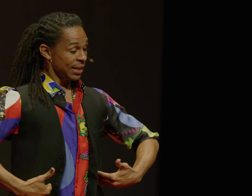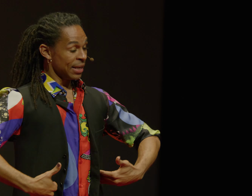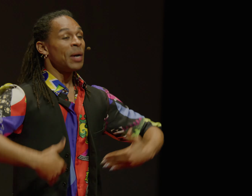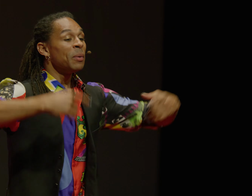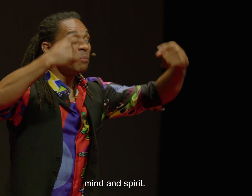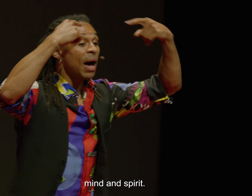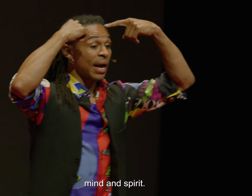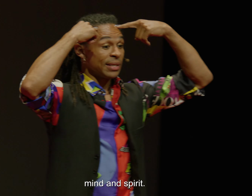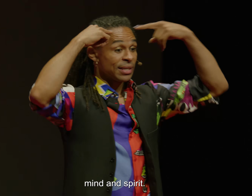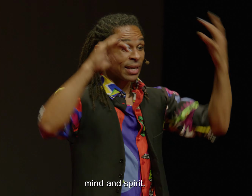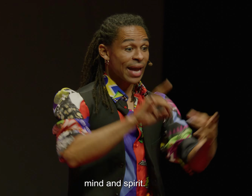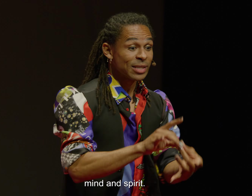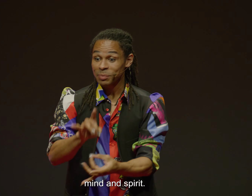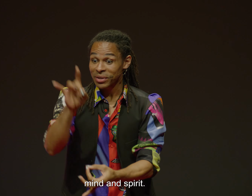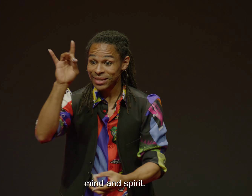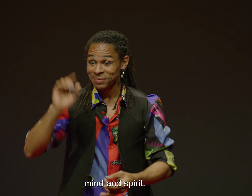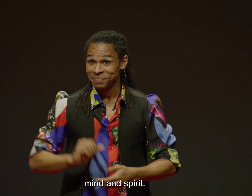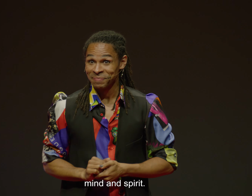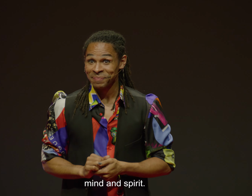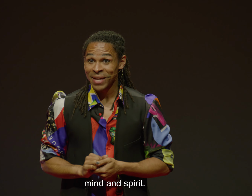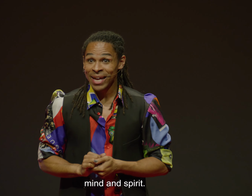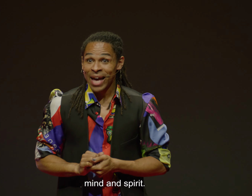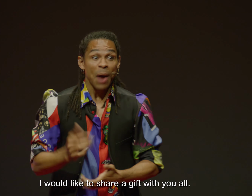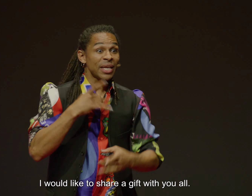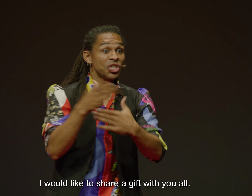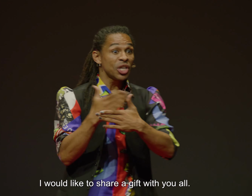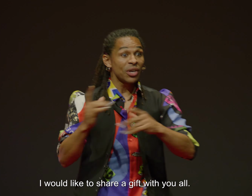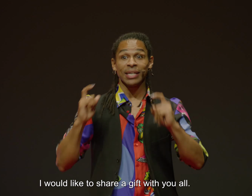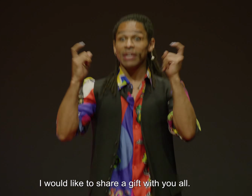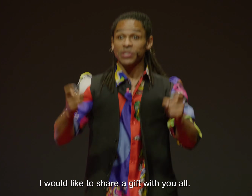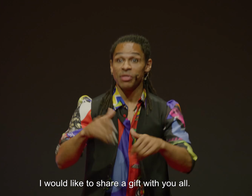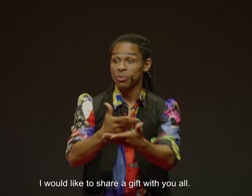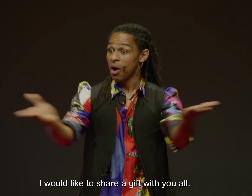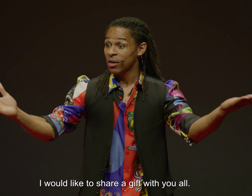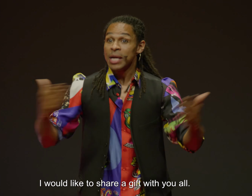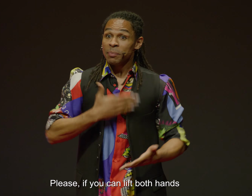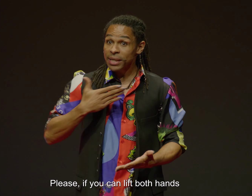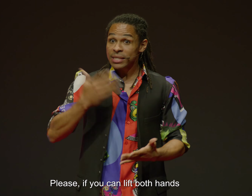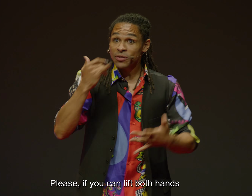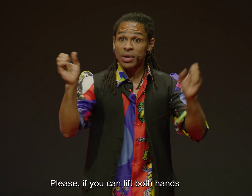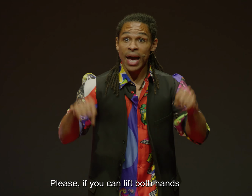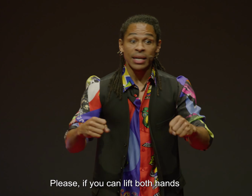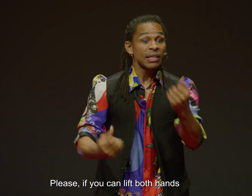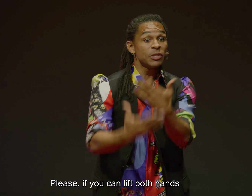body, mind, and spirit. I would like to share a gift with you all. Please, if you can, lift